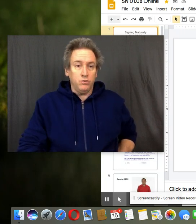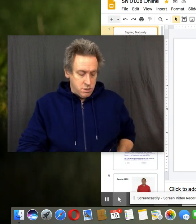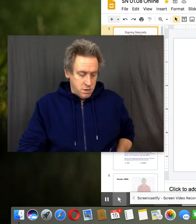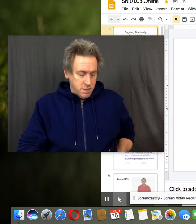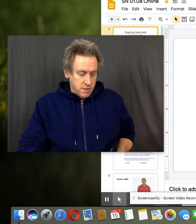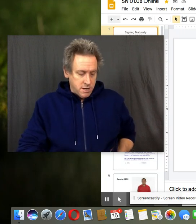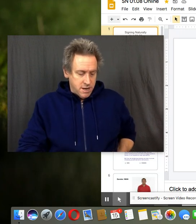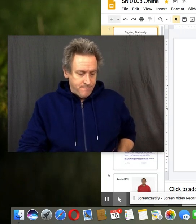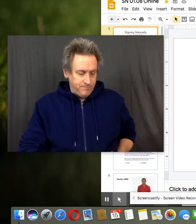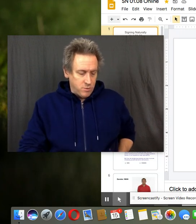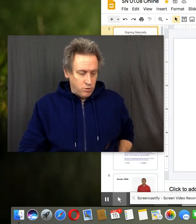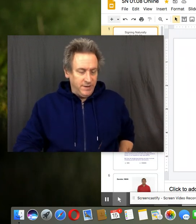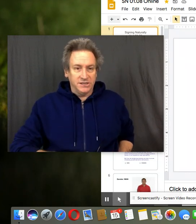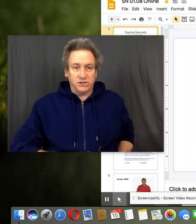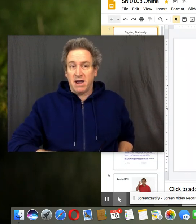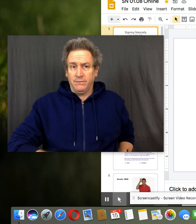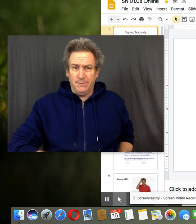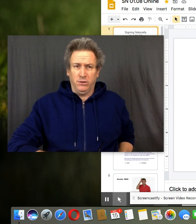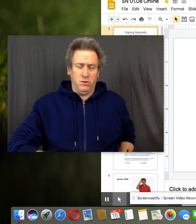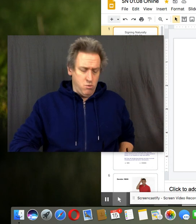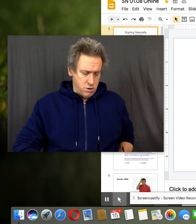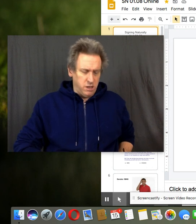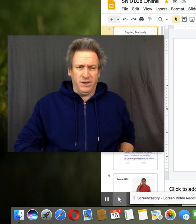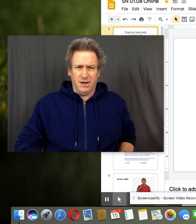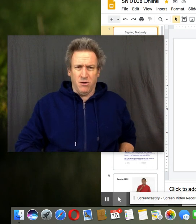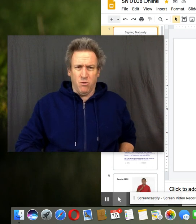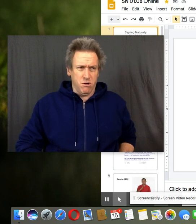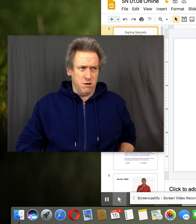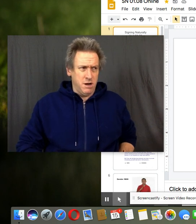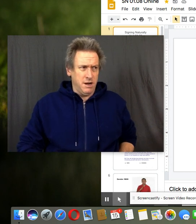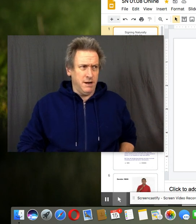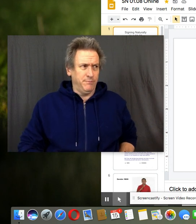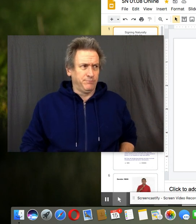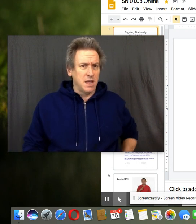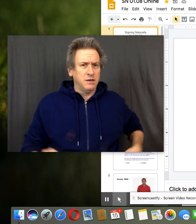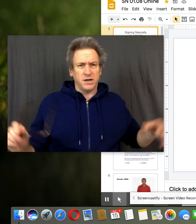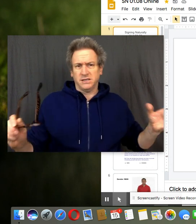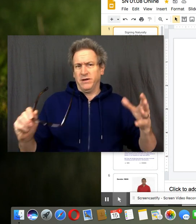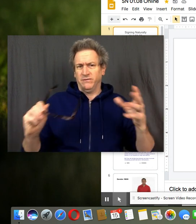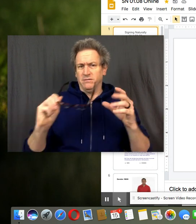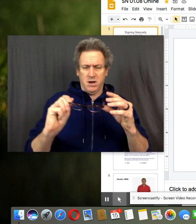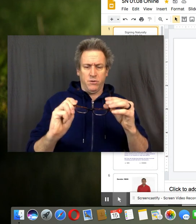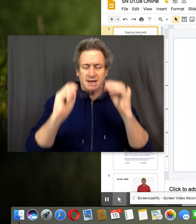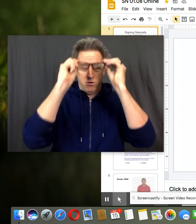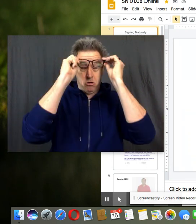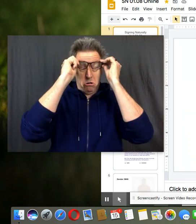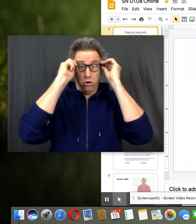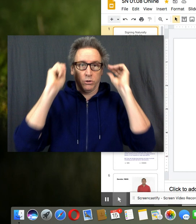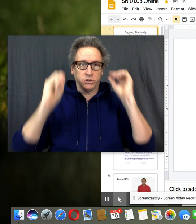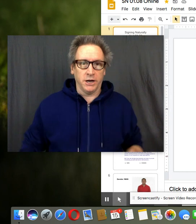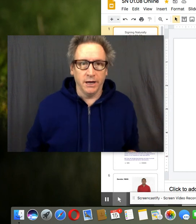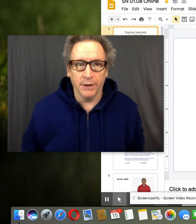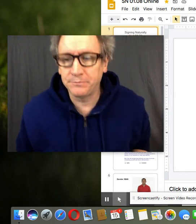who. We're going to be describing people or clothing or trying some way of narrowing down